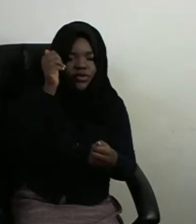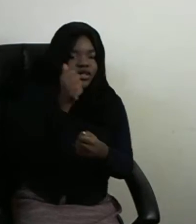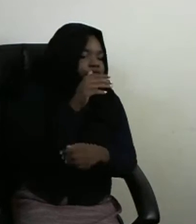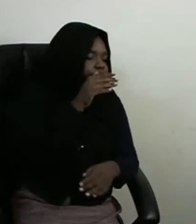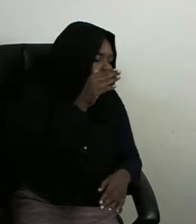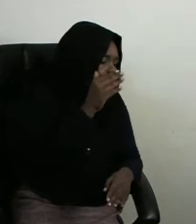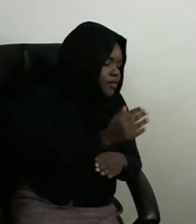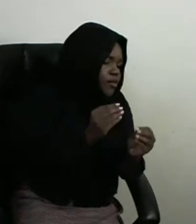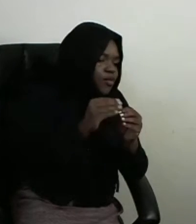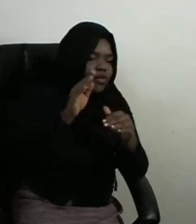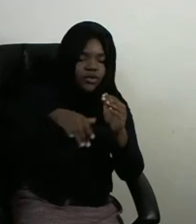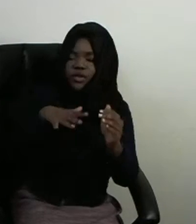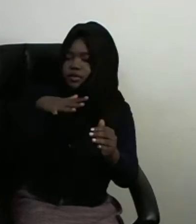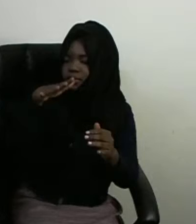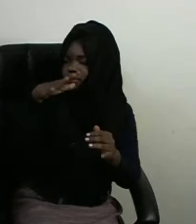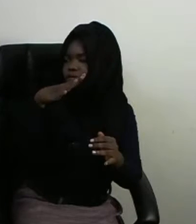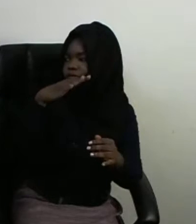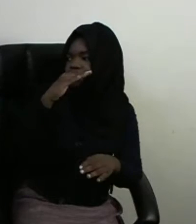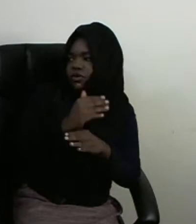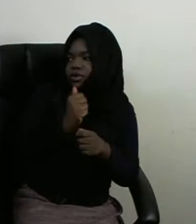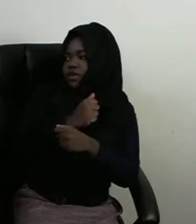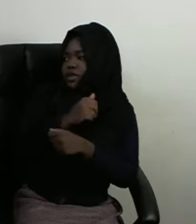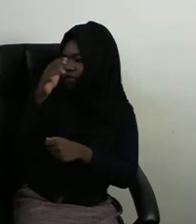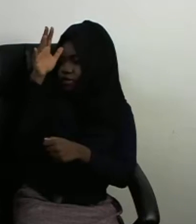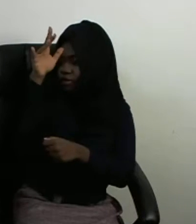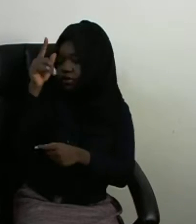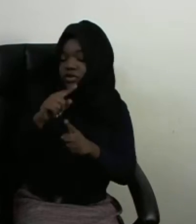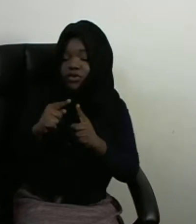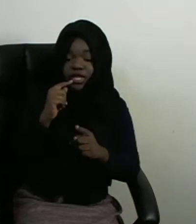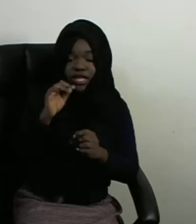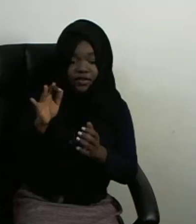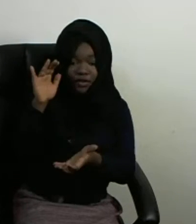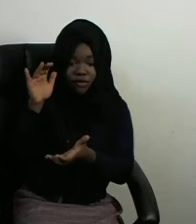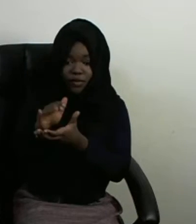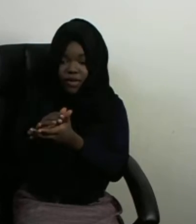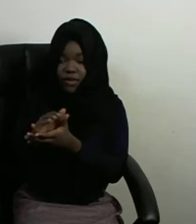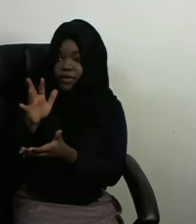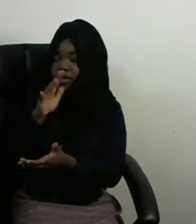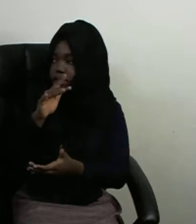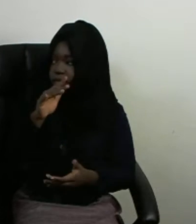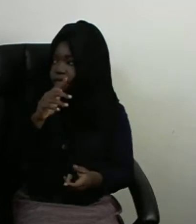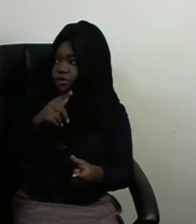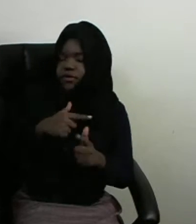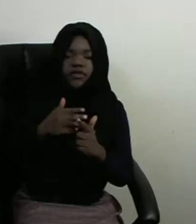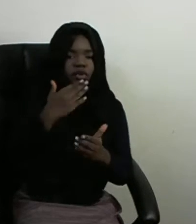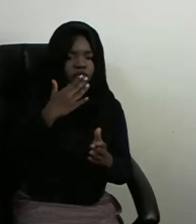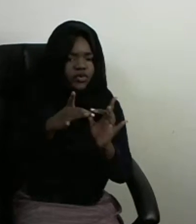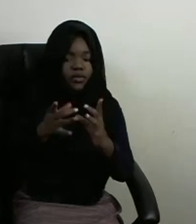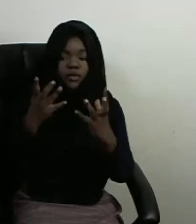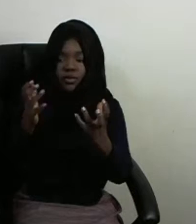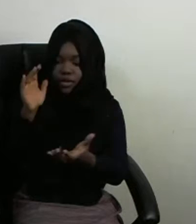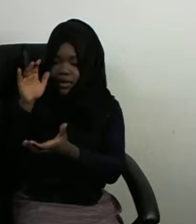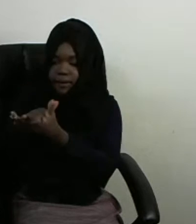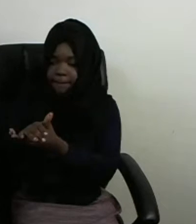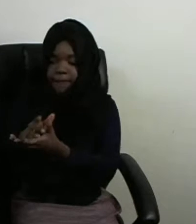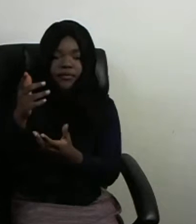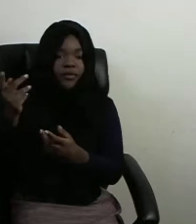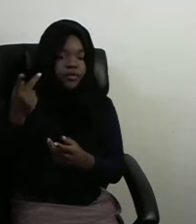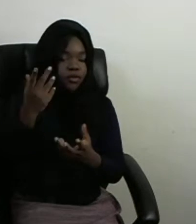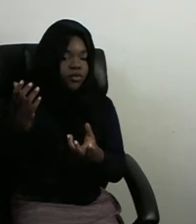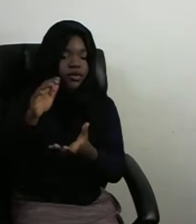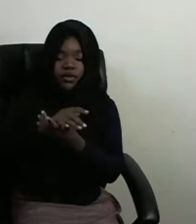So Allah is saying, if you married the mother, which means you had a good relationship, you desire to marry her, she desired to